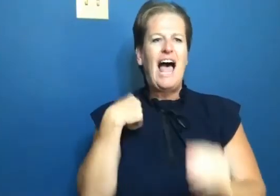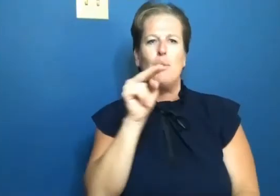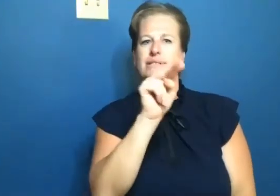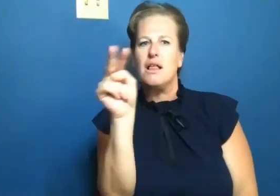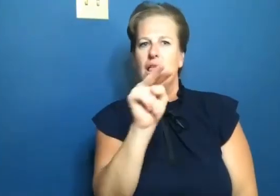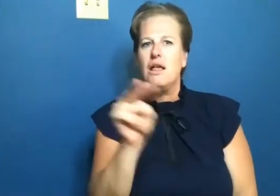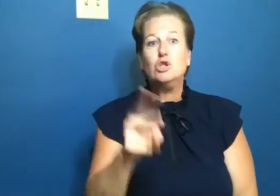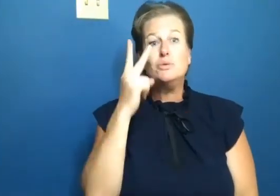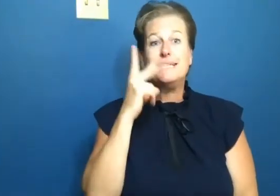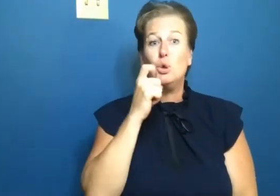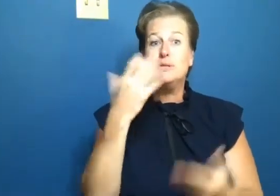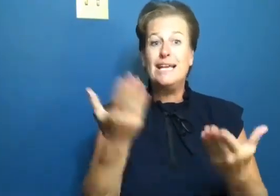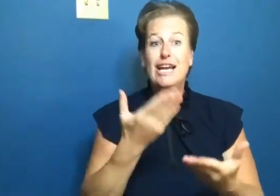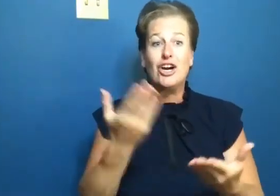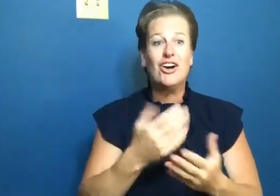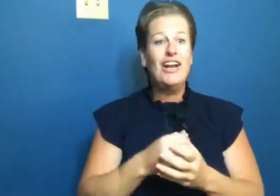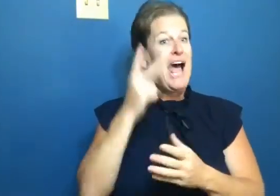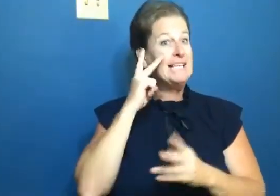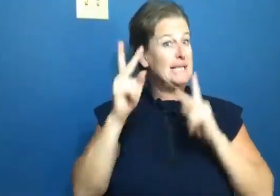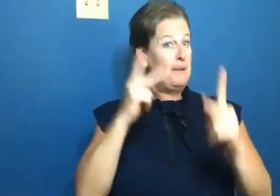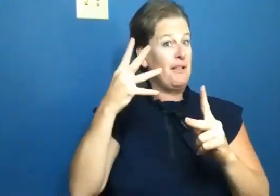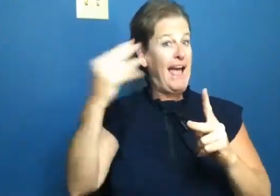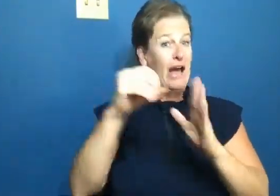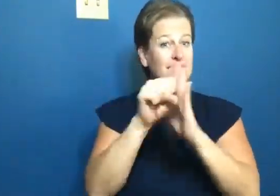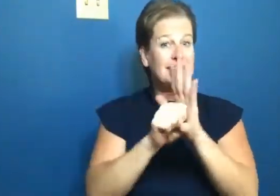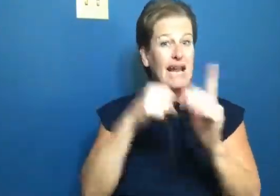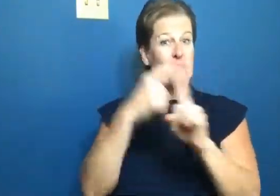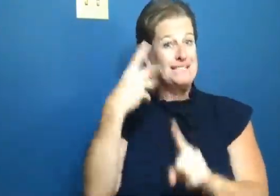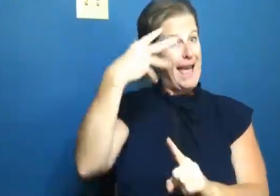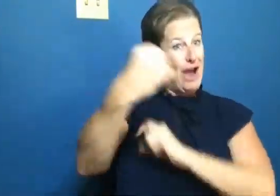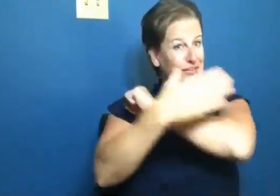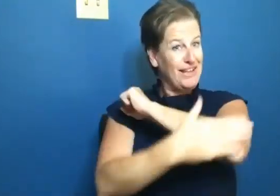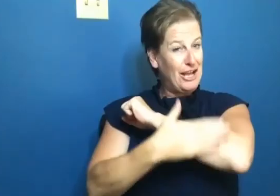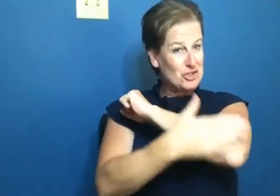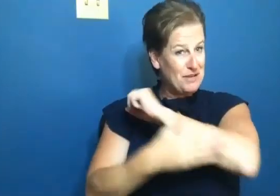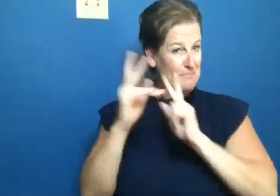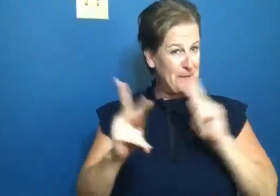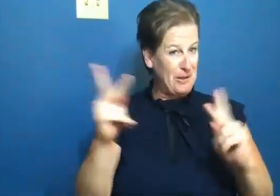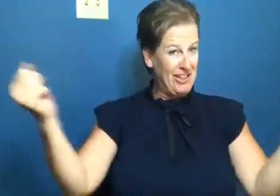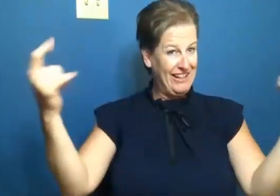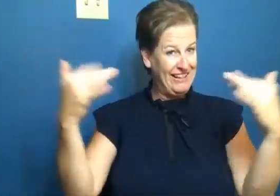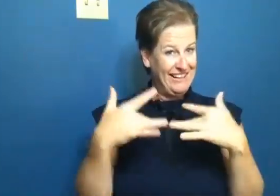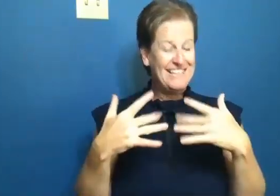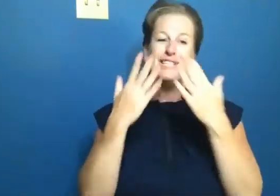see both out of state and out of country attendees. So really, thank you all for being here.